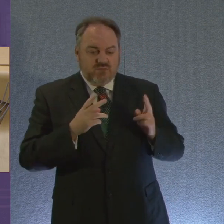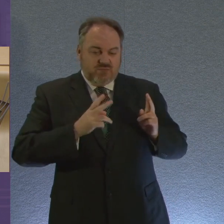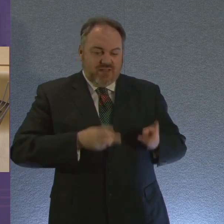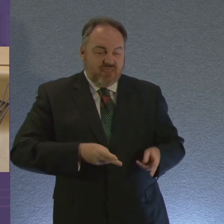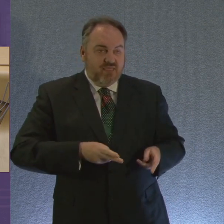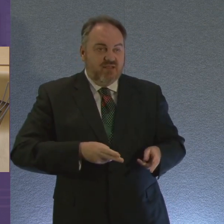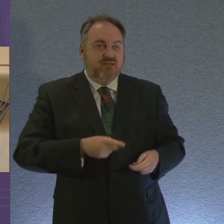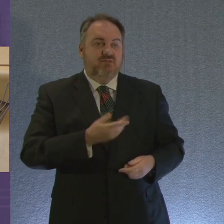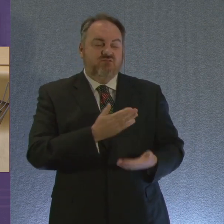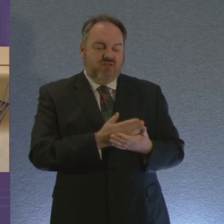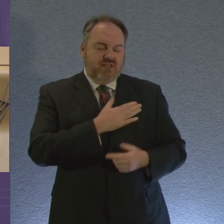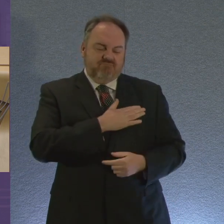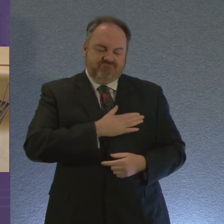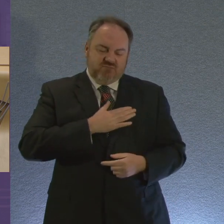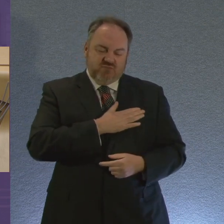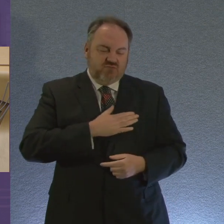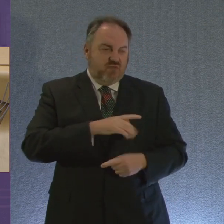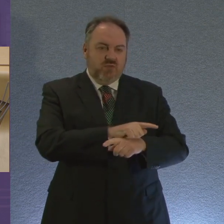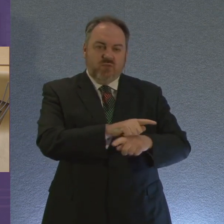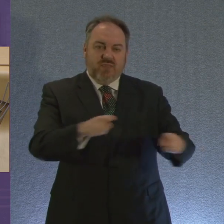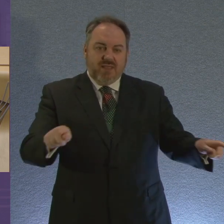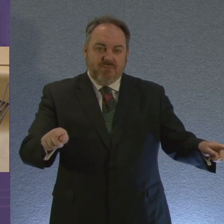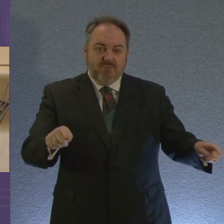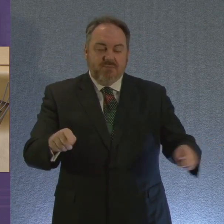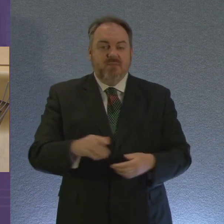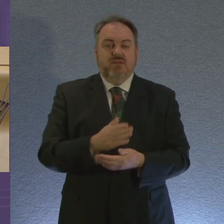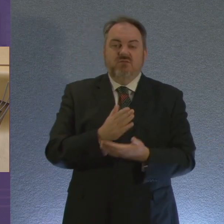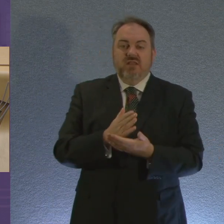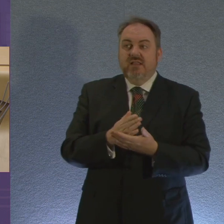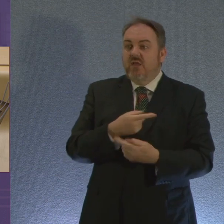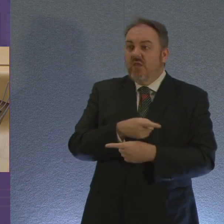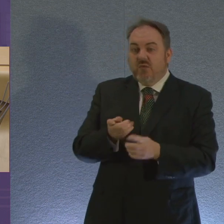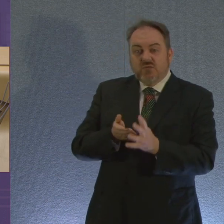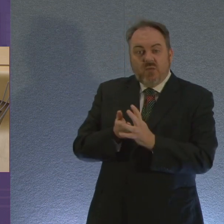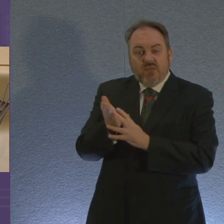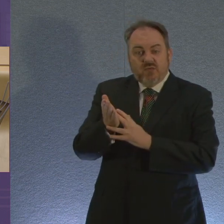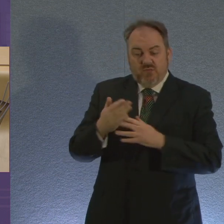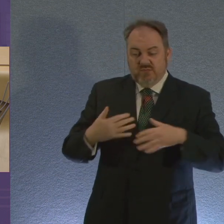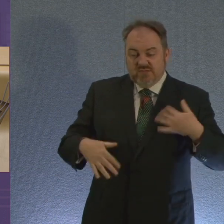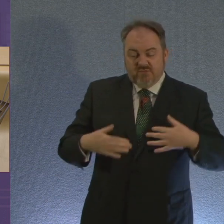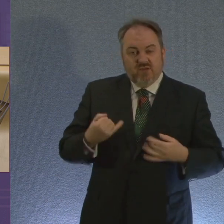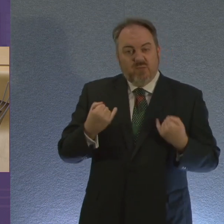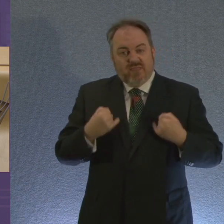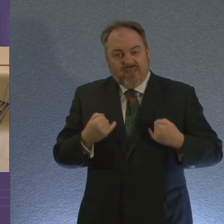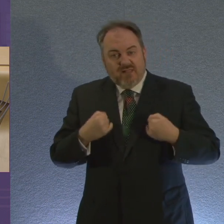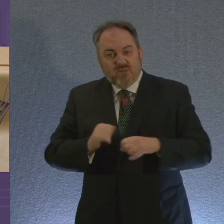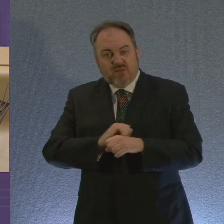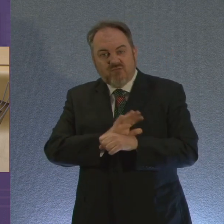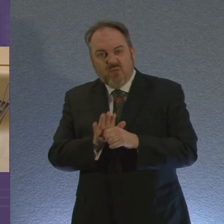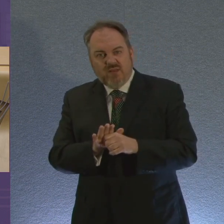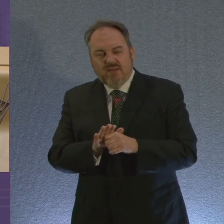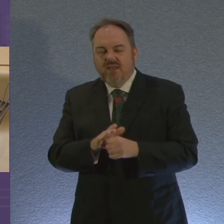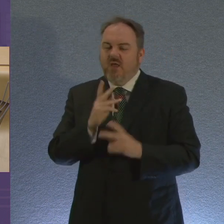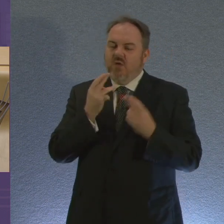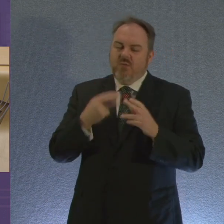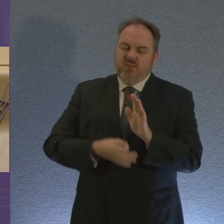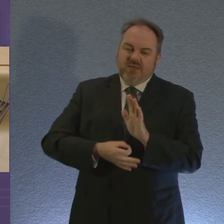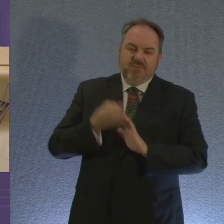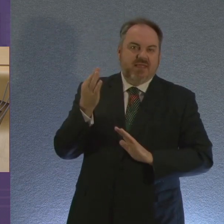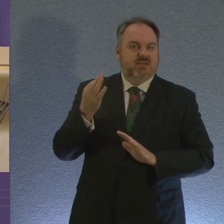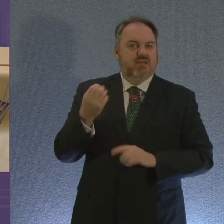my constituents, and wish those who are currently suffering a speedy recovery. Let's all keep being responsible and doing what we are doing to make sure we beat